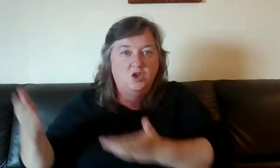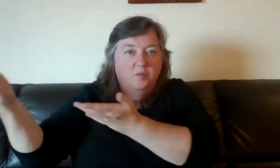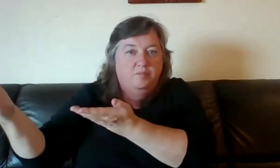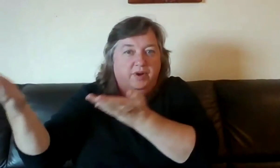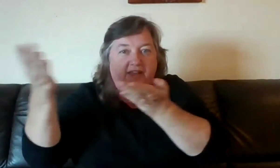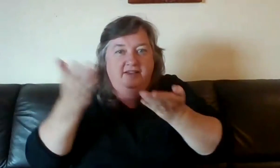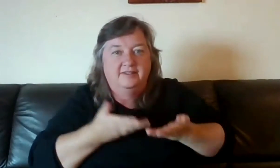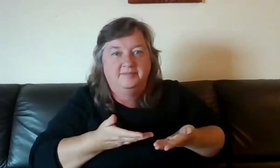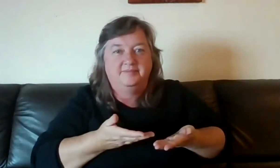Bring.